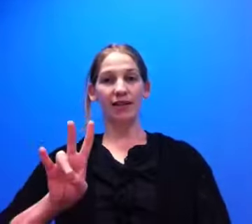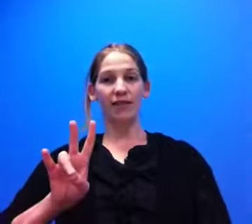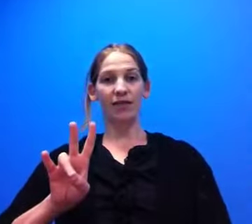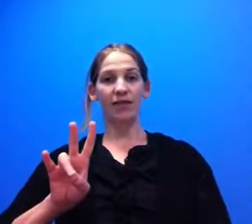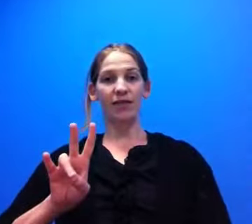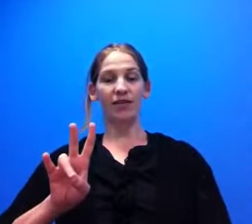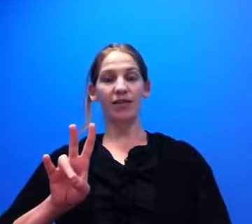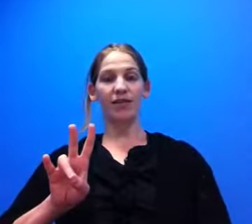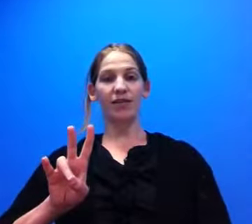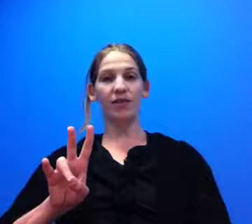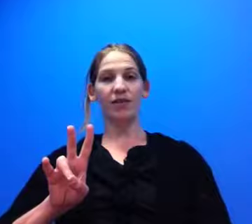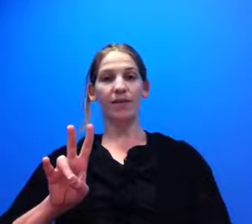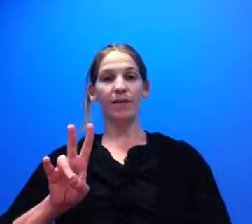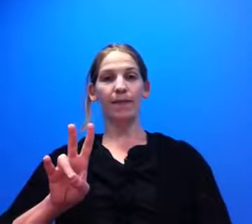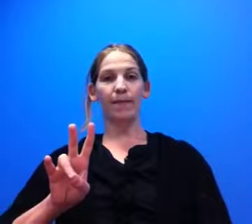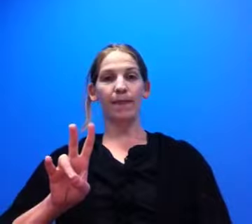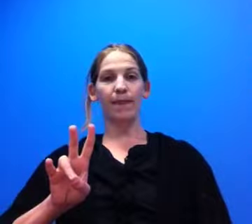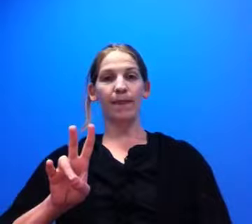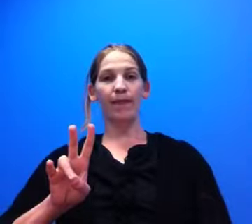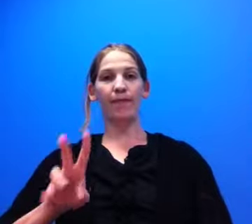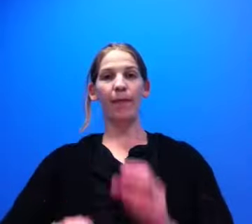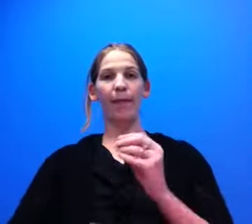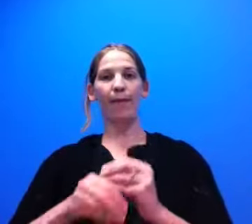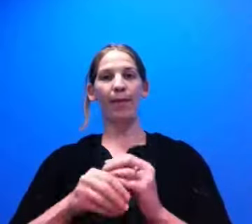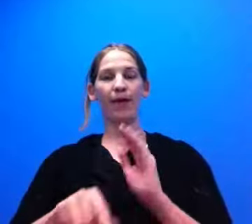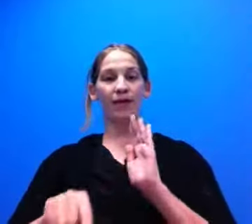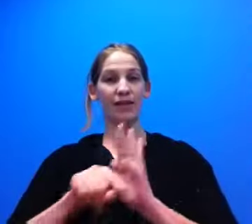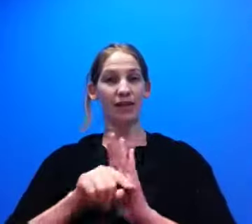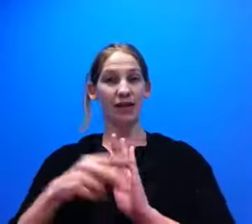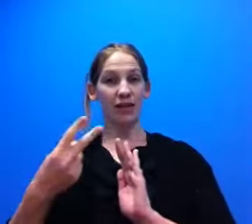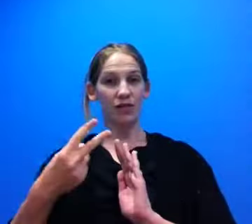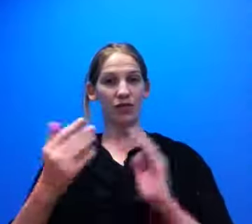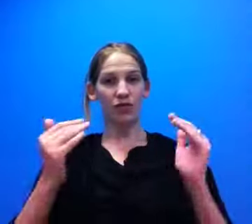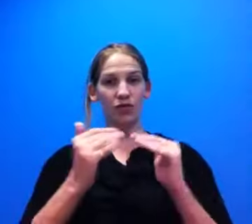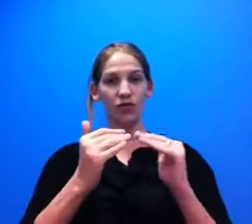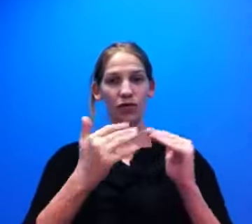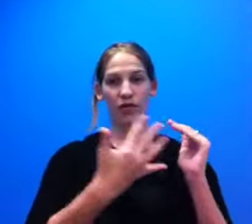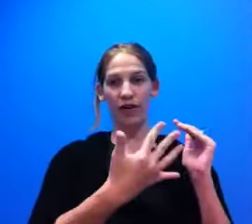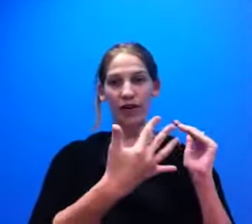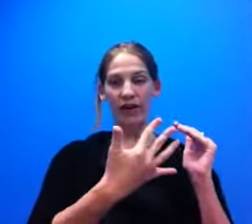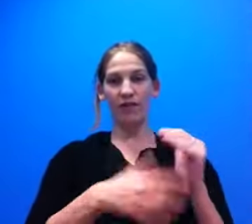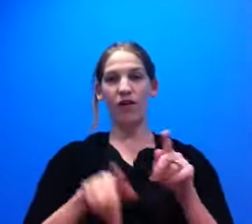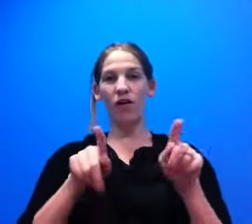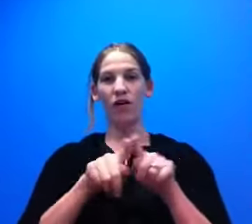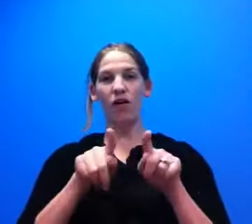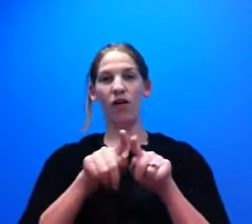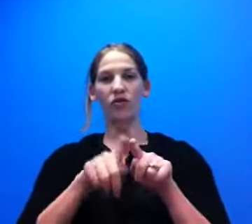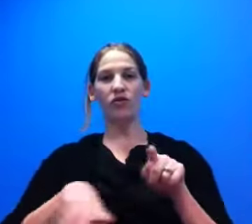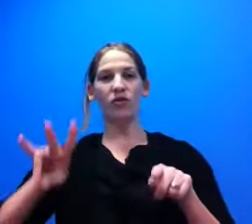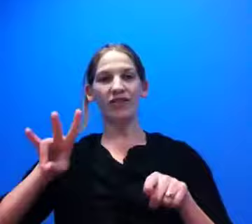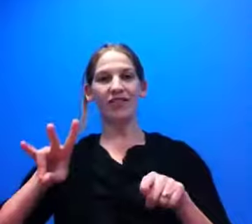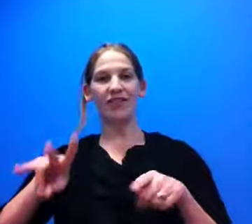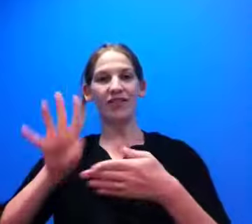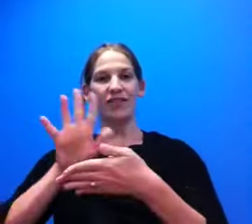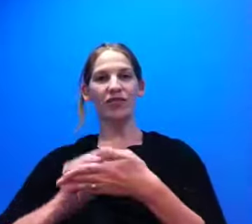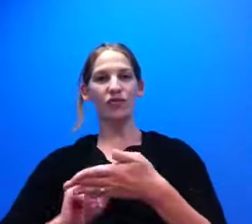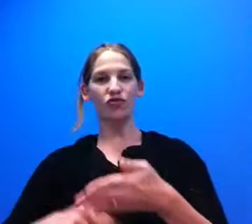and also 7 subtract 2 is 5. So, Charlie, what can you say about these two equations